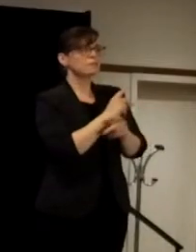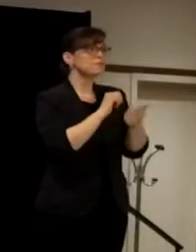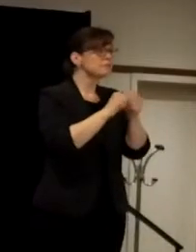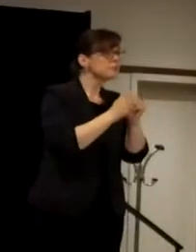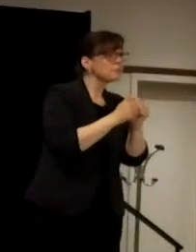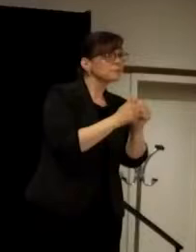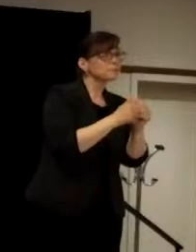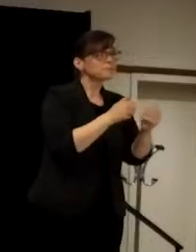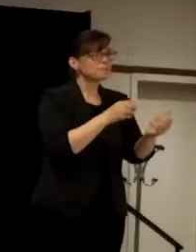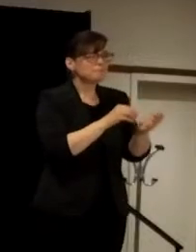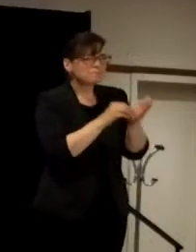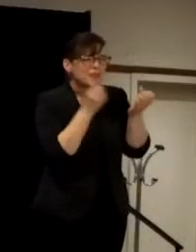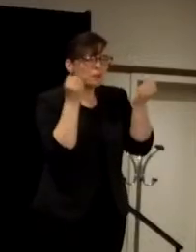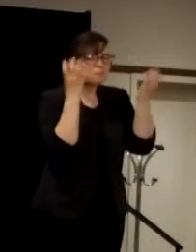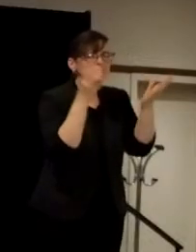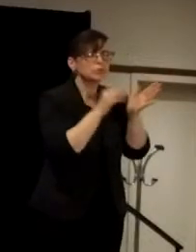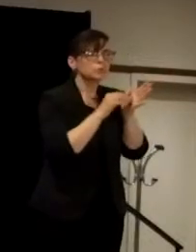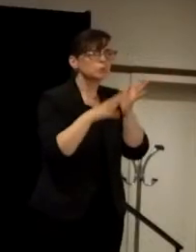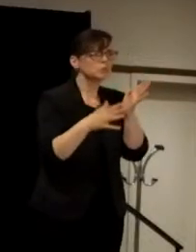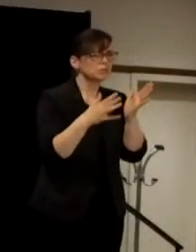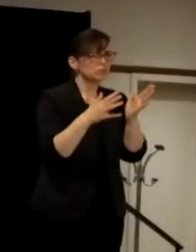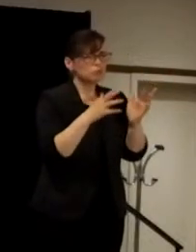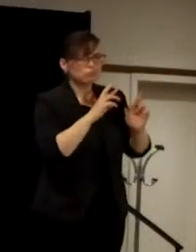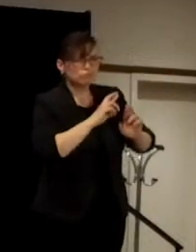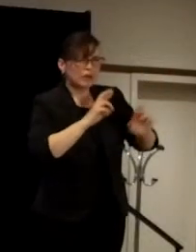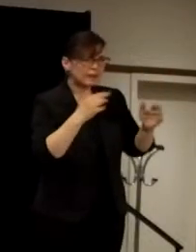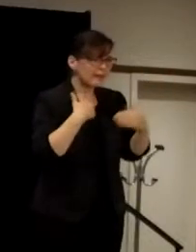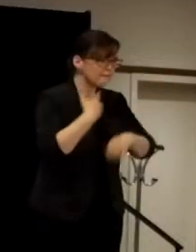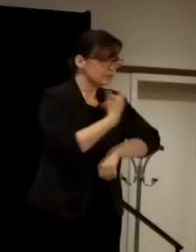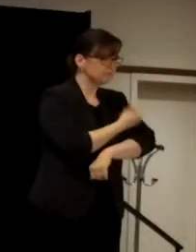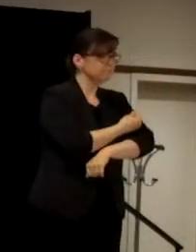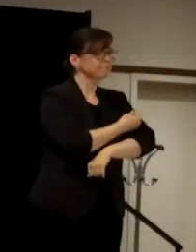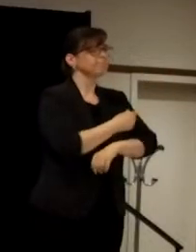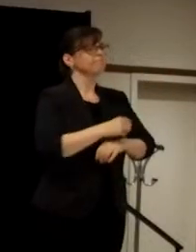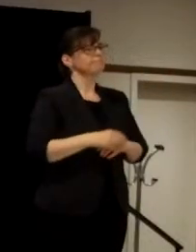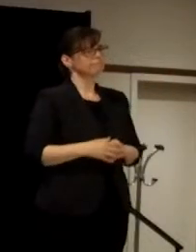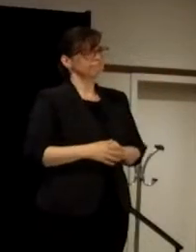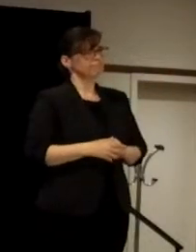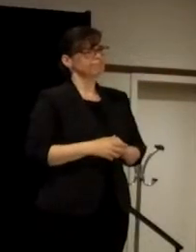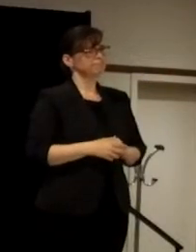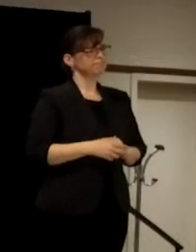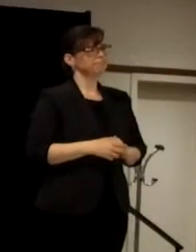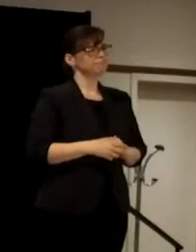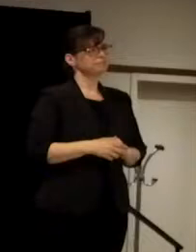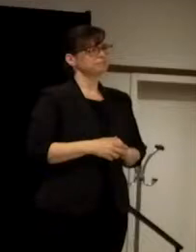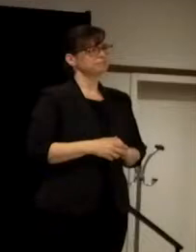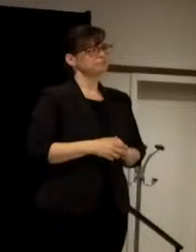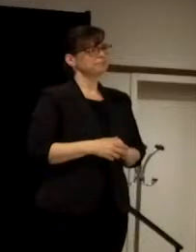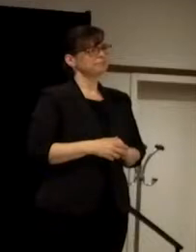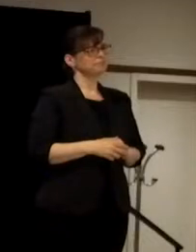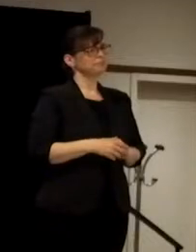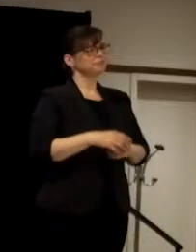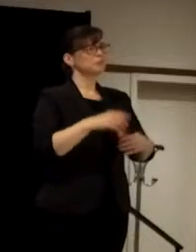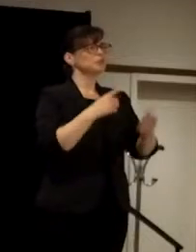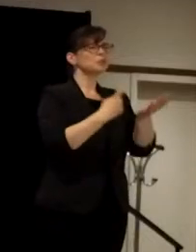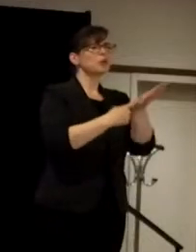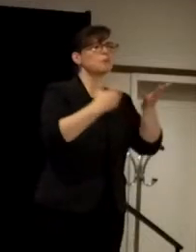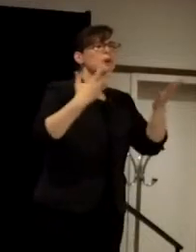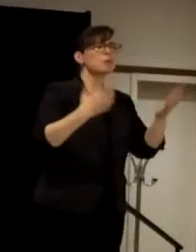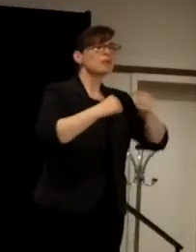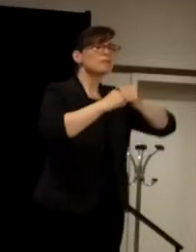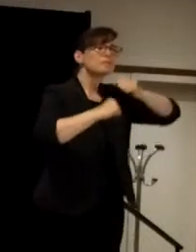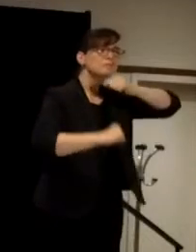many students would show up, right? So again, when I talk about infrastructure, I'm talking about the number of people